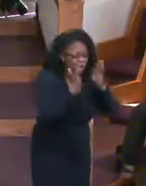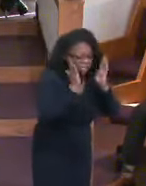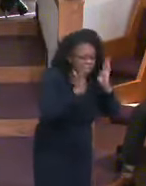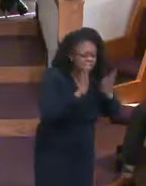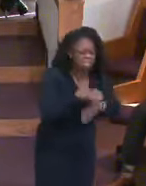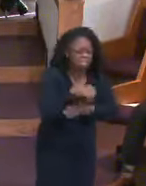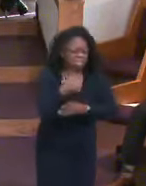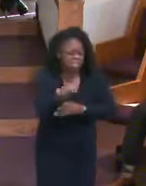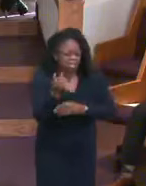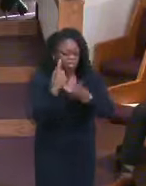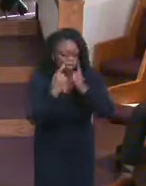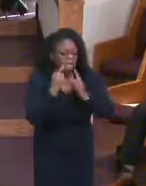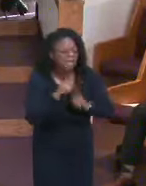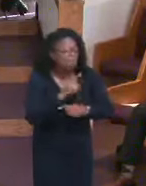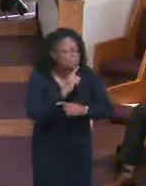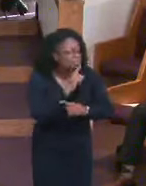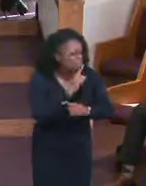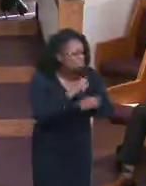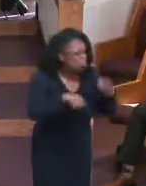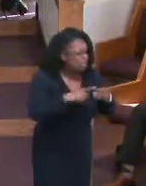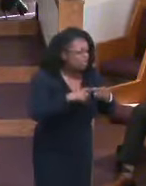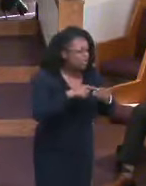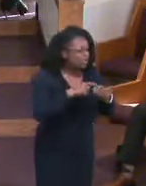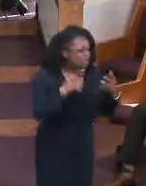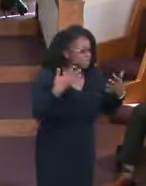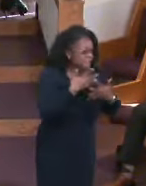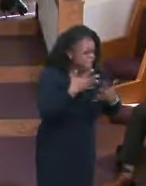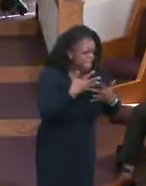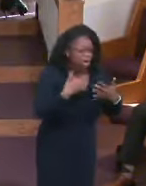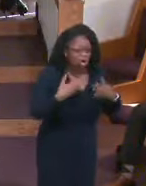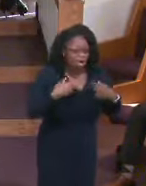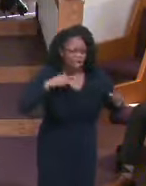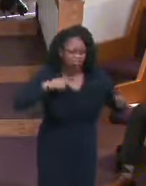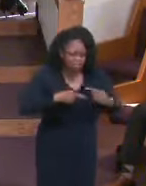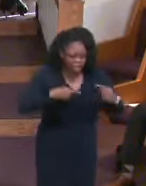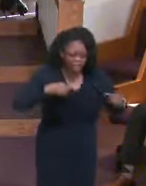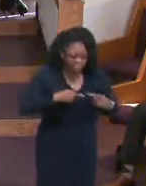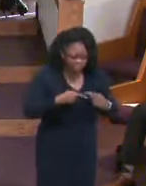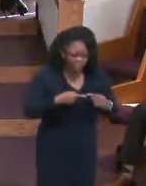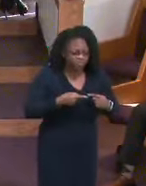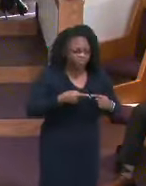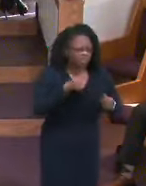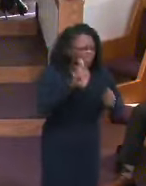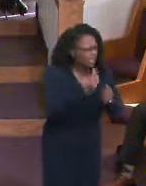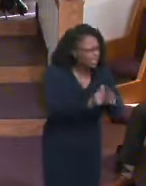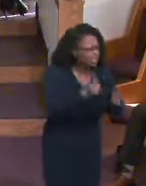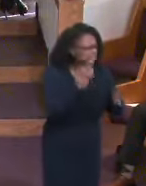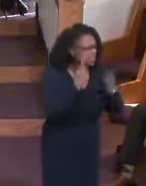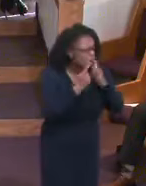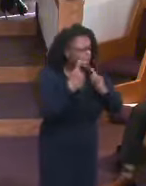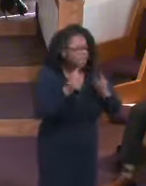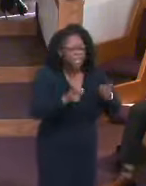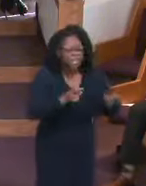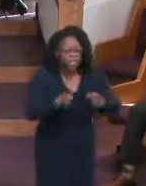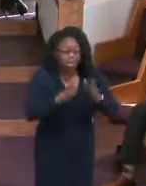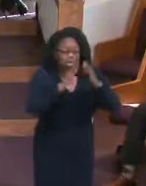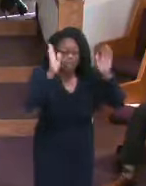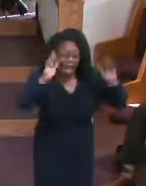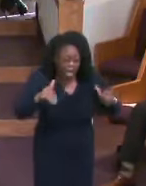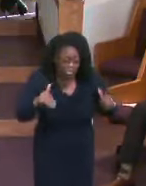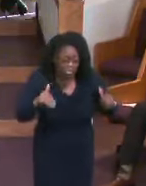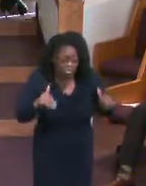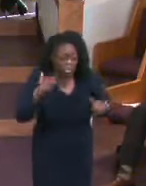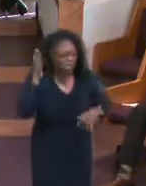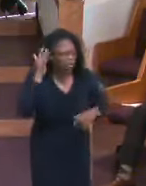are seriously scared or in serious pain. And with each cry, they control the house. Because each